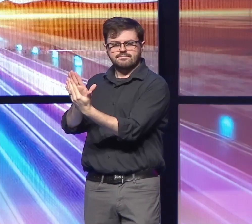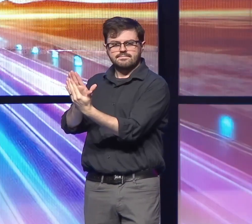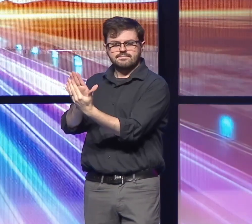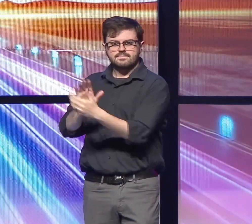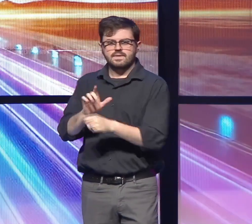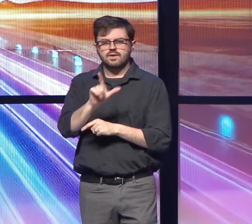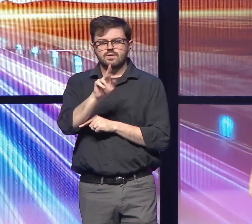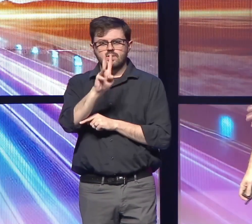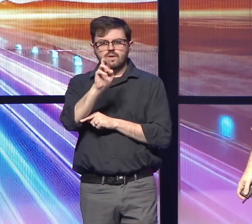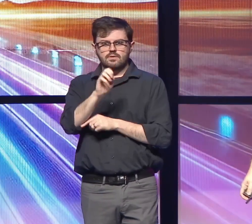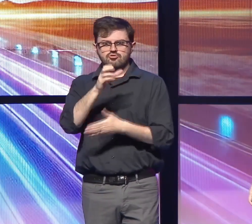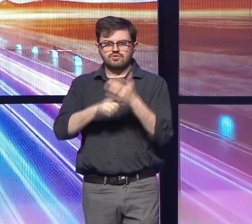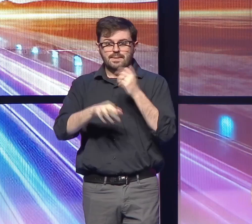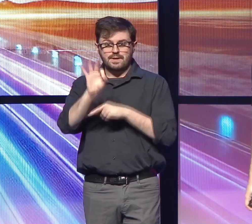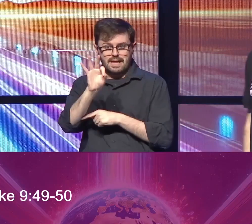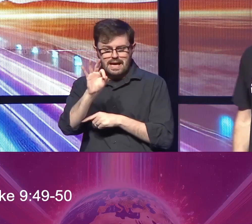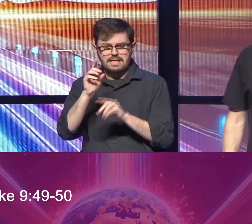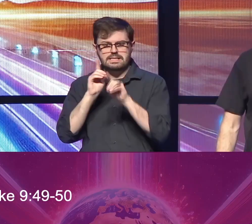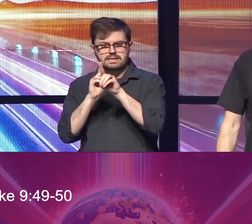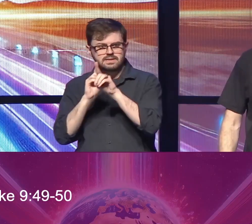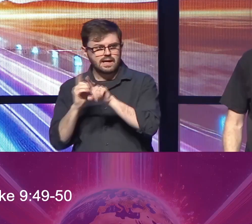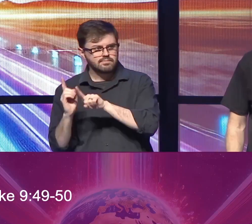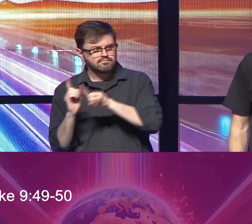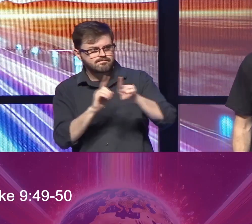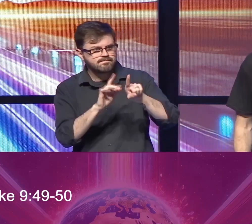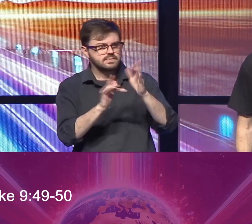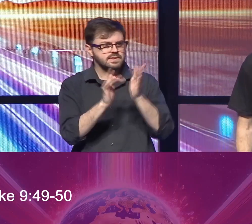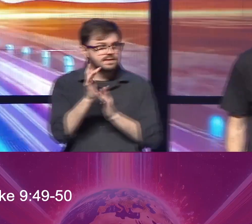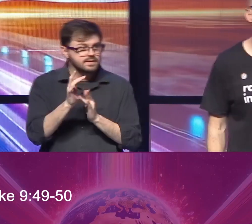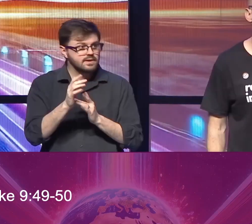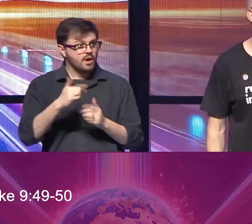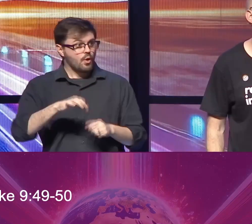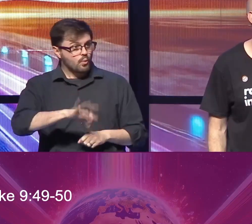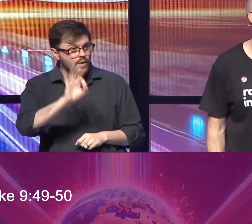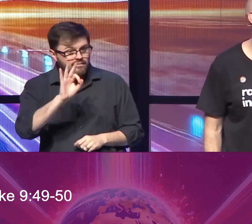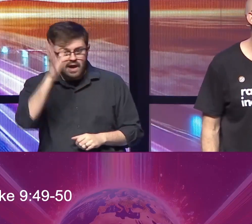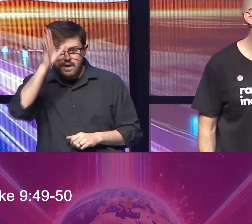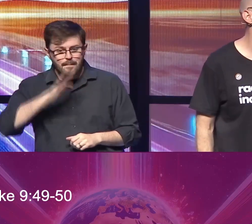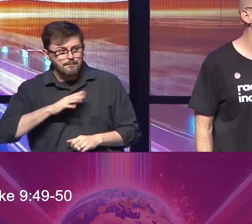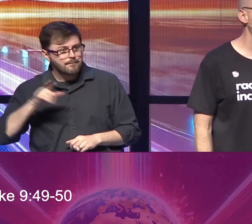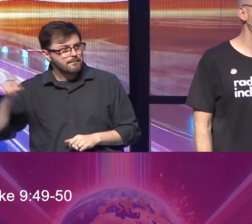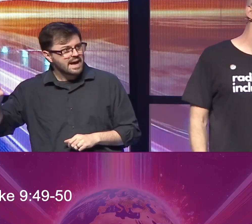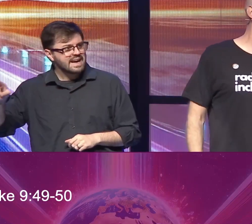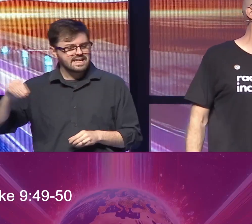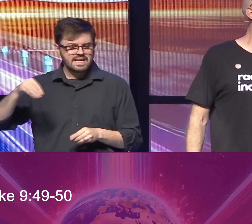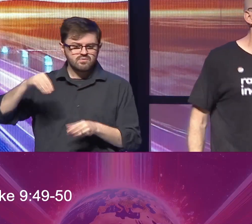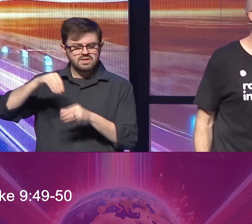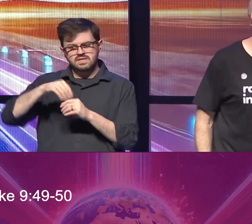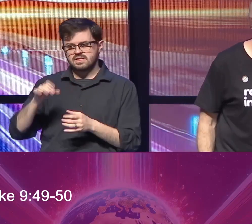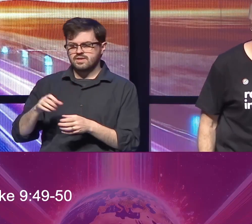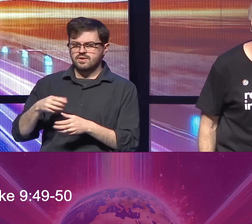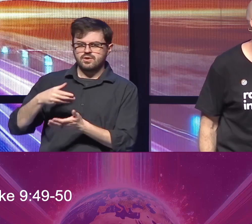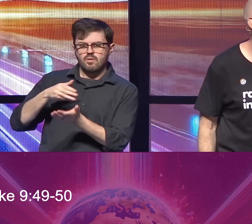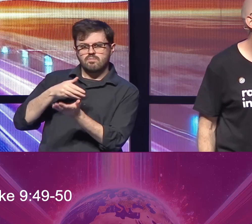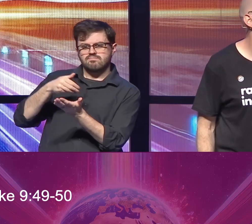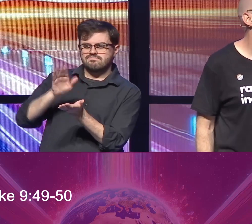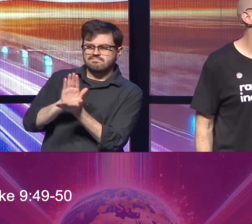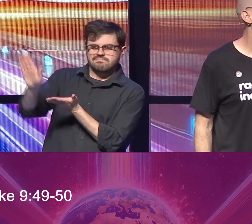9, the disciples come to Jesus and they're like, Jesus, we found this guy and he was casting out demons in your name, but he's not one of